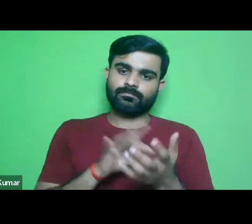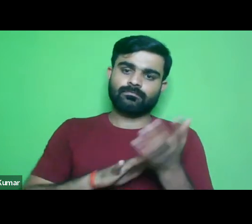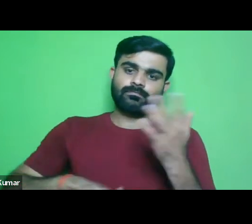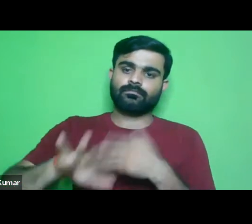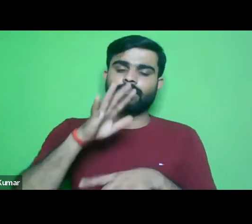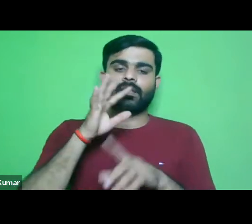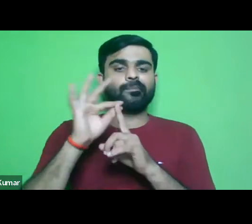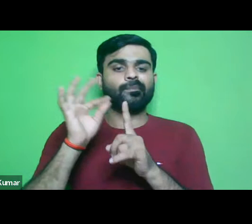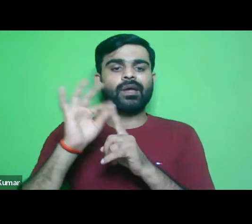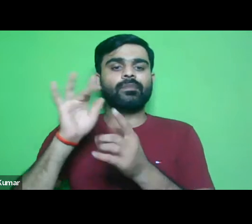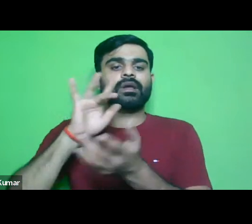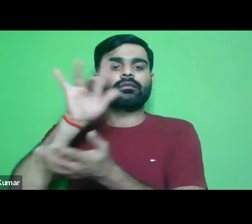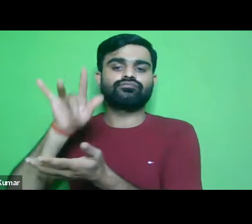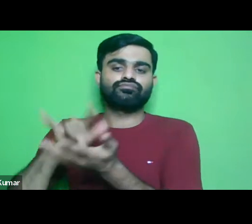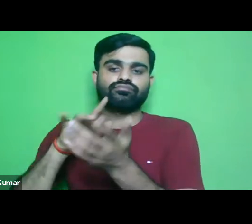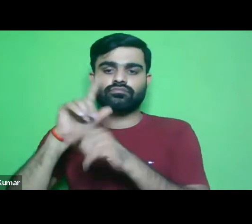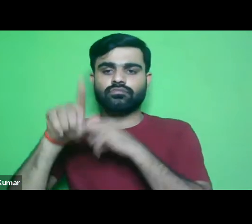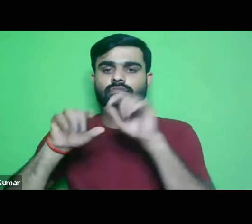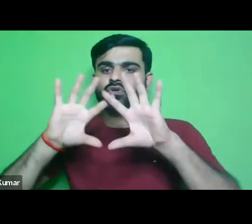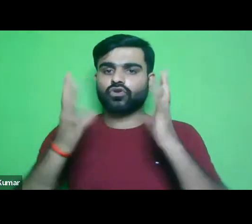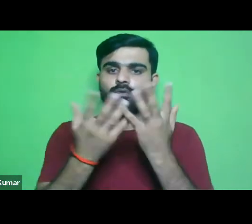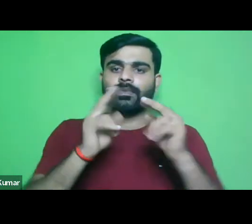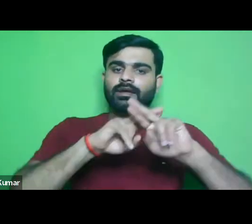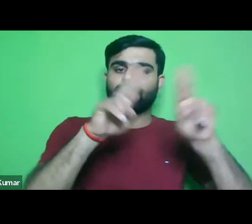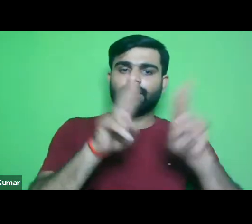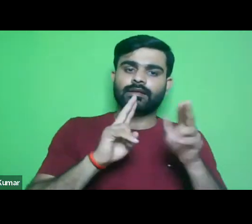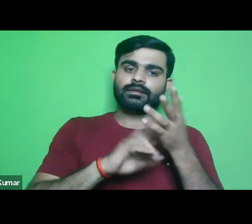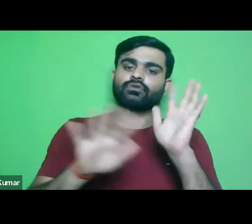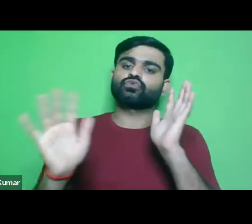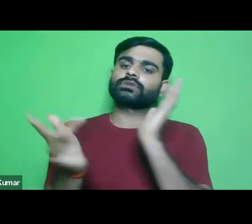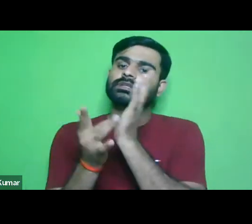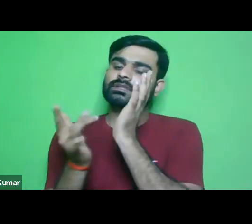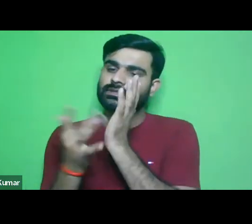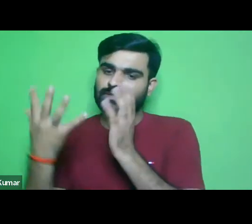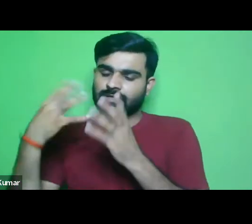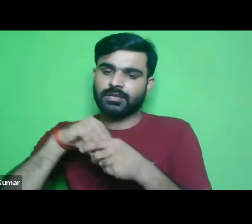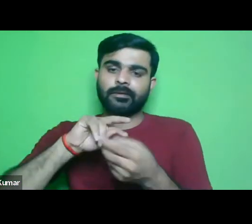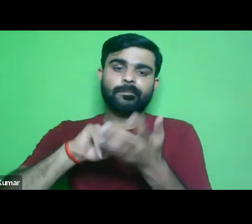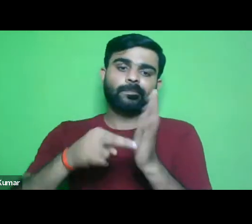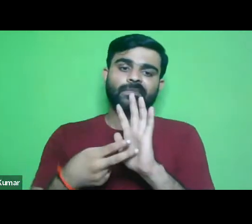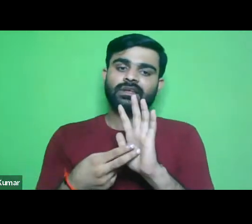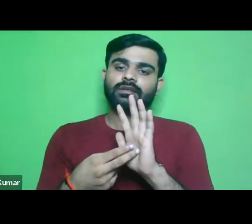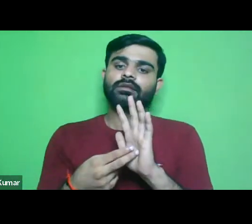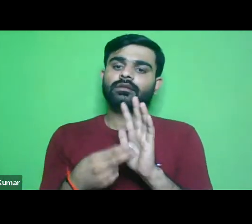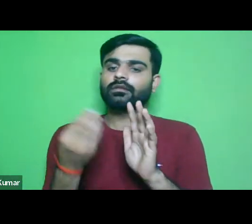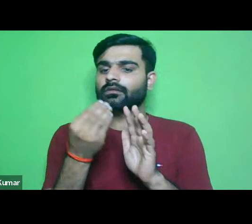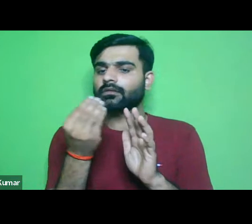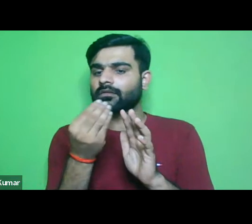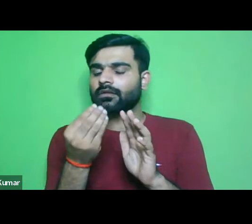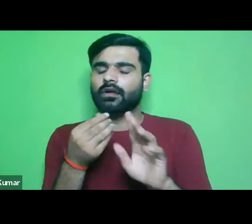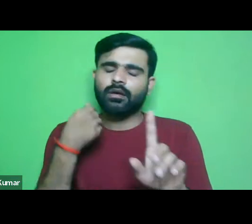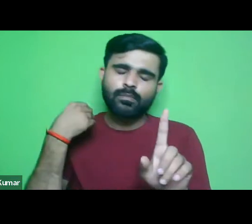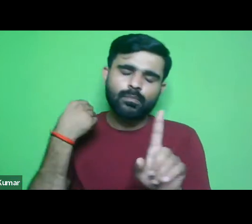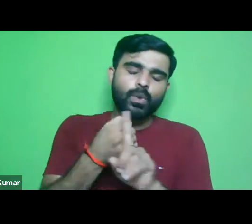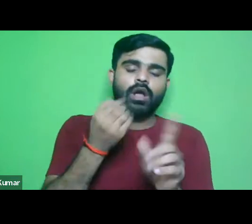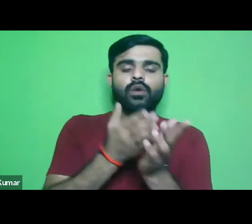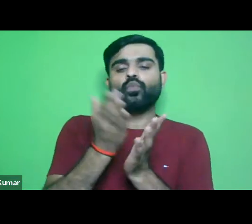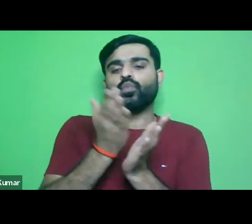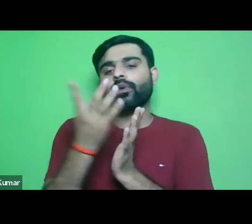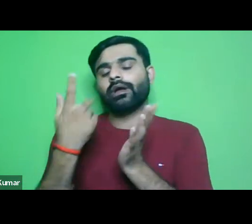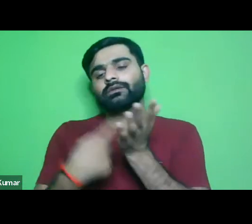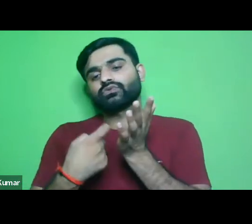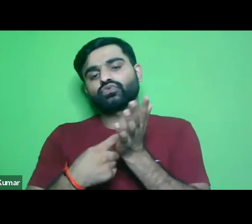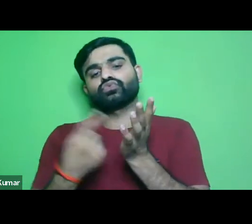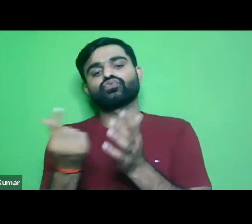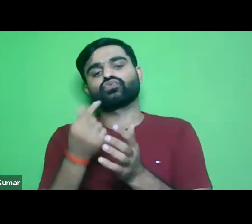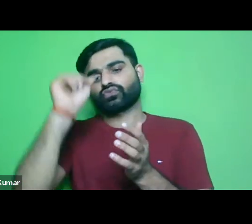private sector as well is that the global and international nature of technology means that maybe some of the most effective ways of regulating the use of